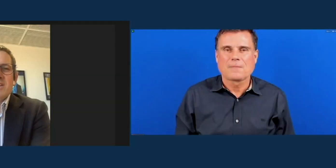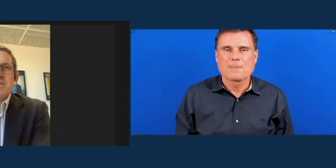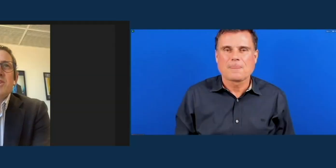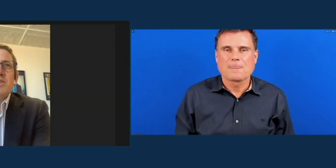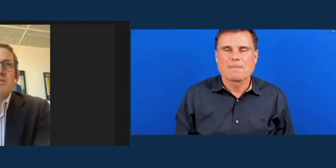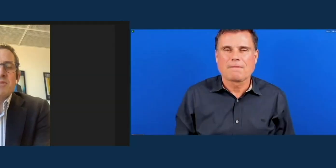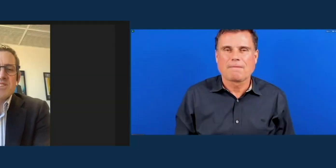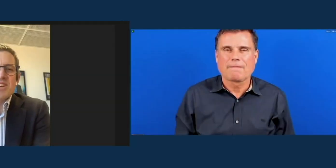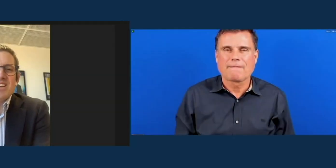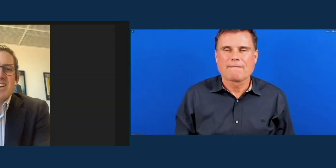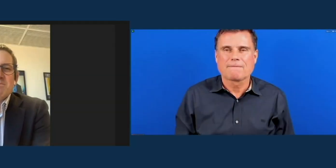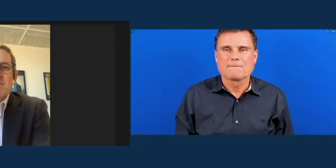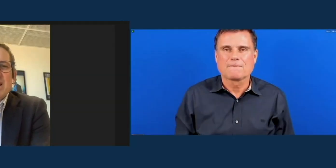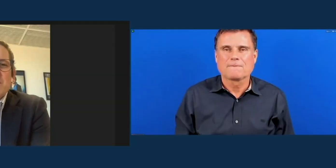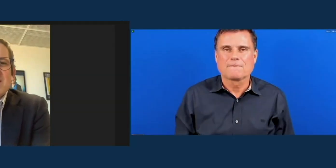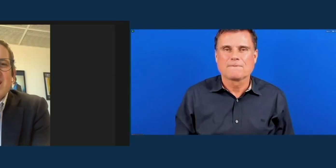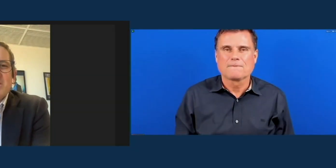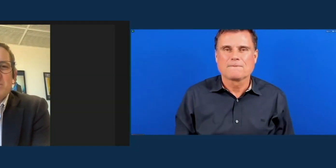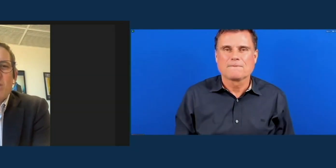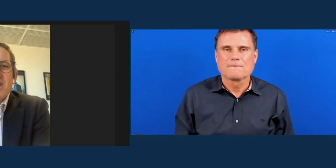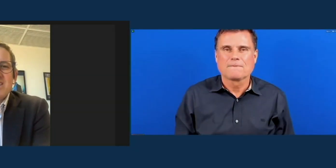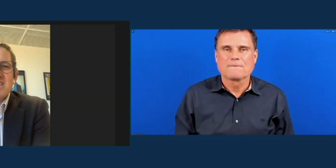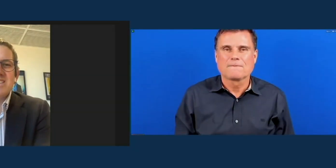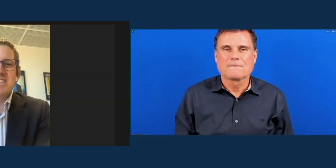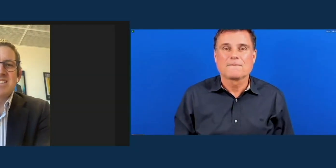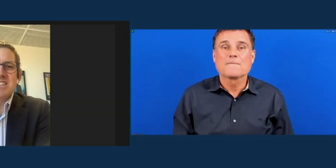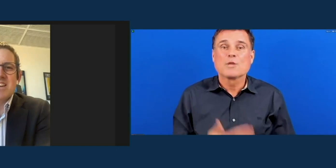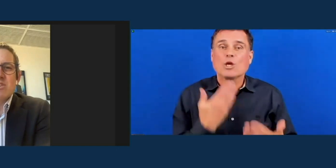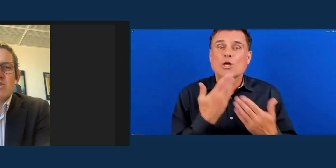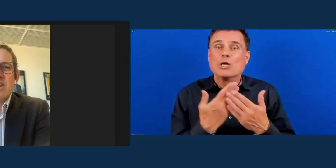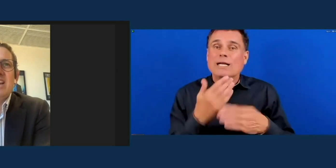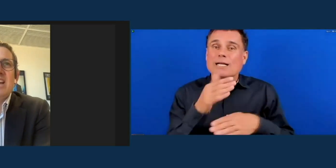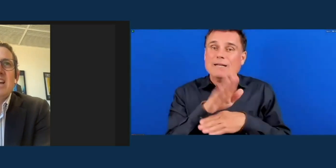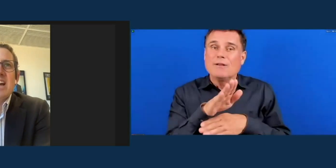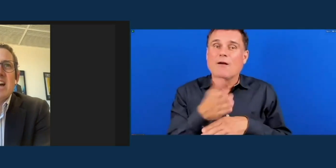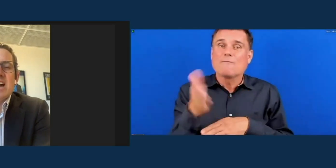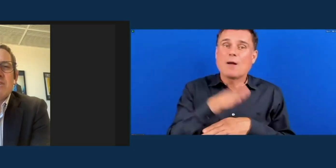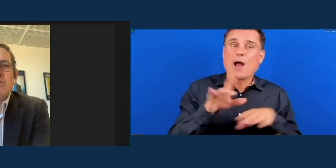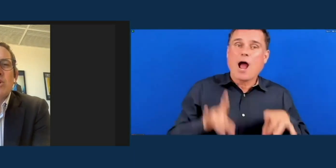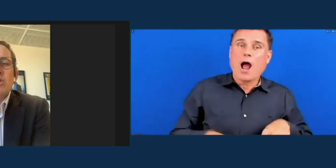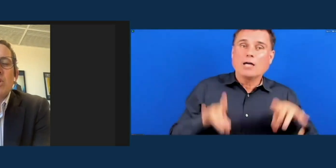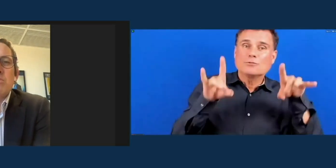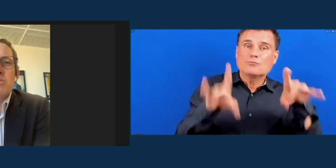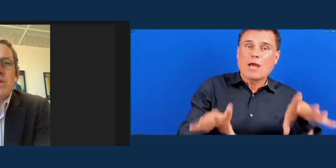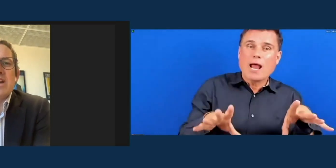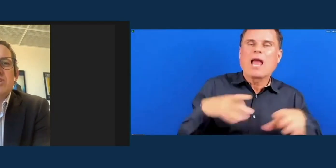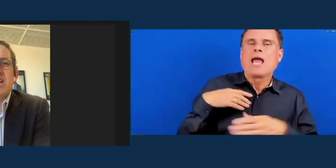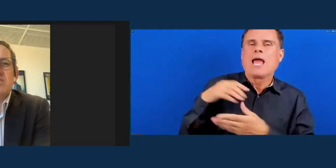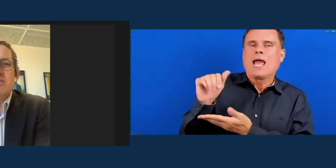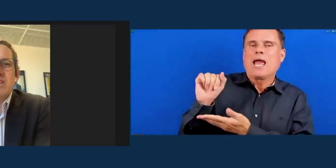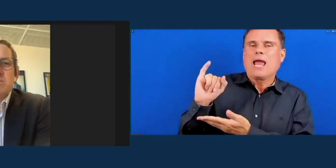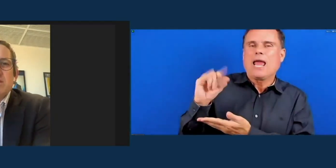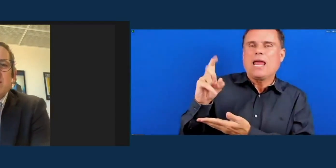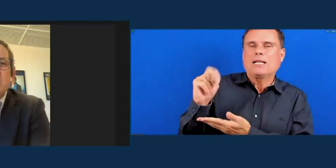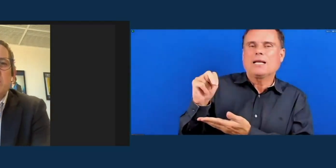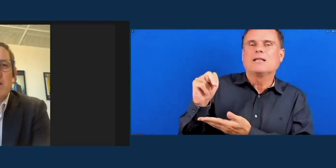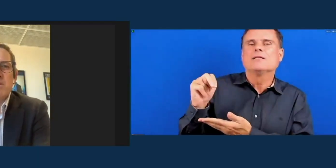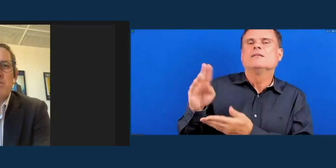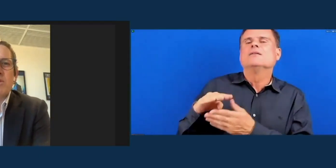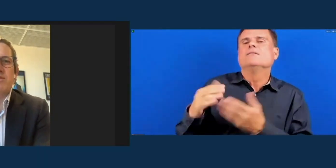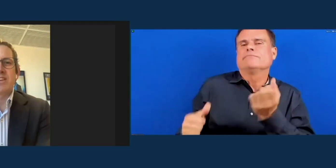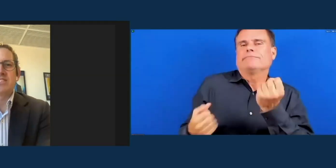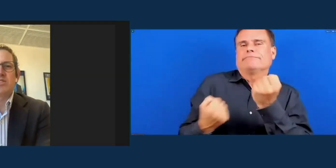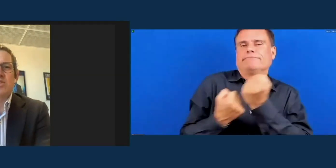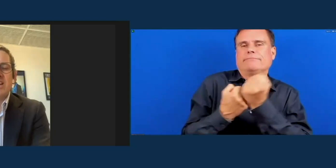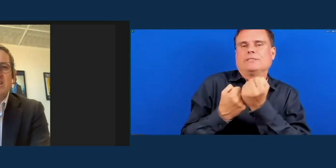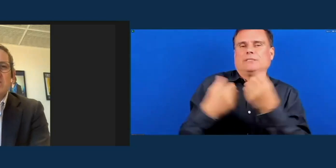Good afternoon from Australia. My name is Aidan Wyatt, Assistant Secretary for Global Education Investments in the Department of